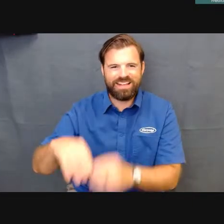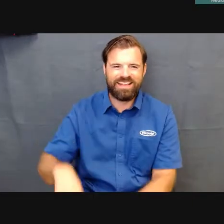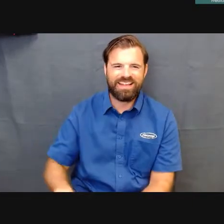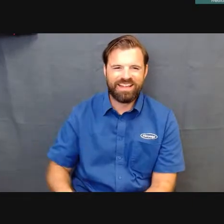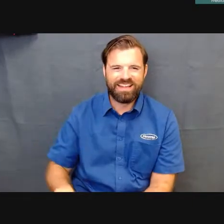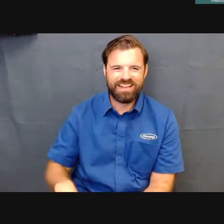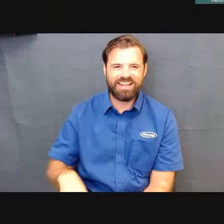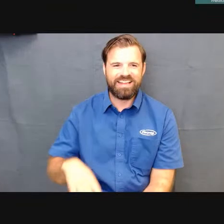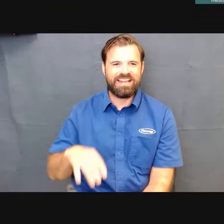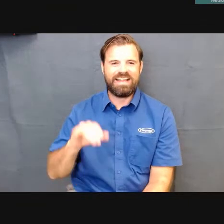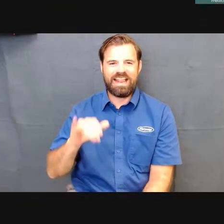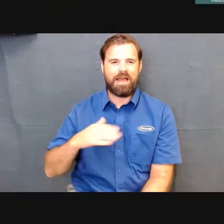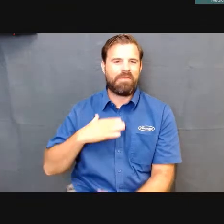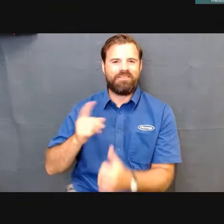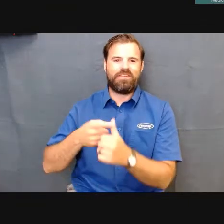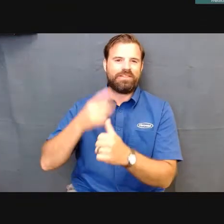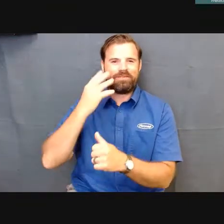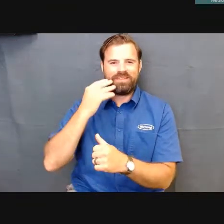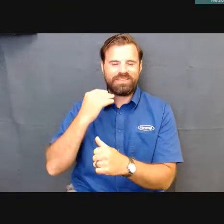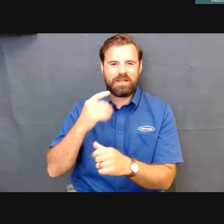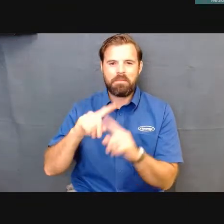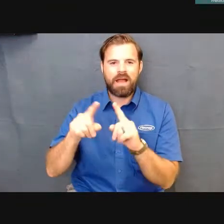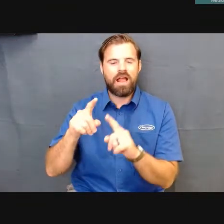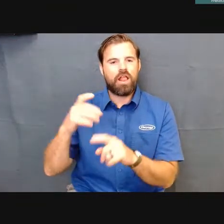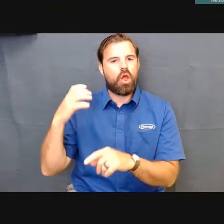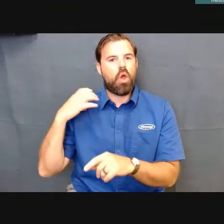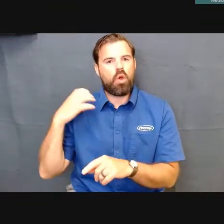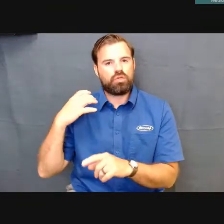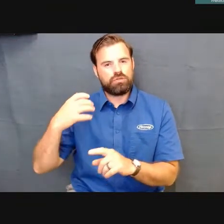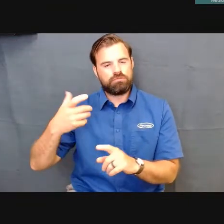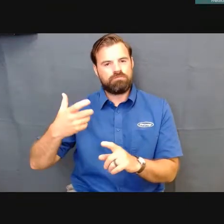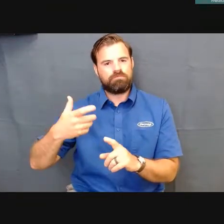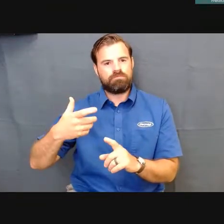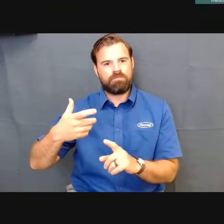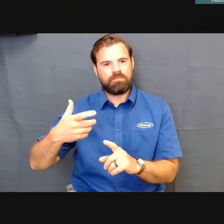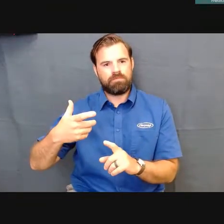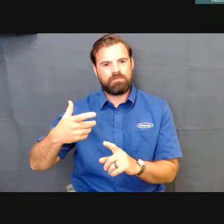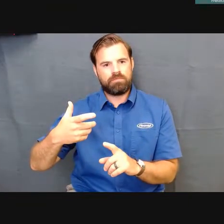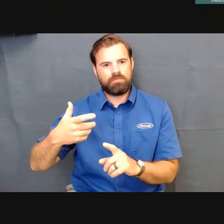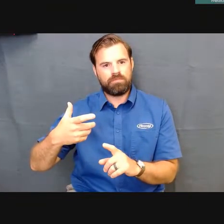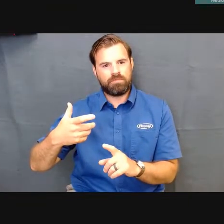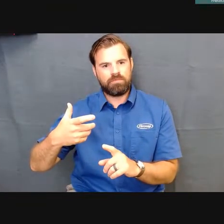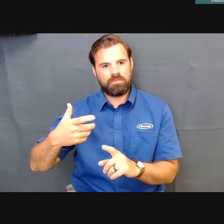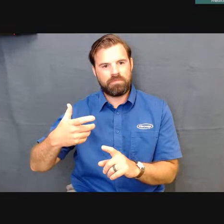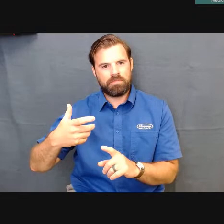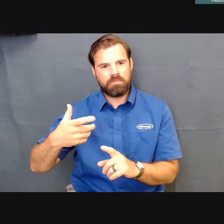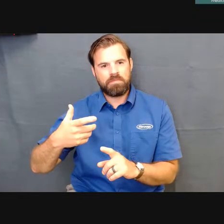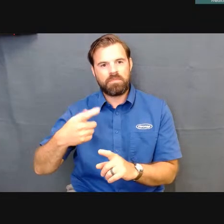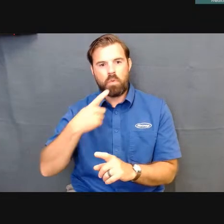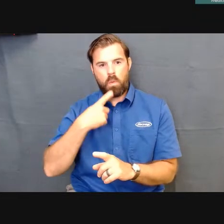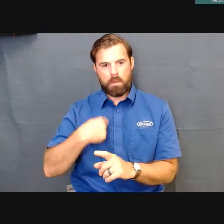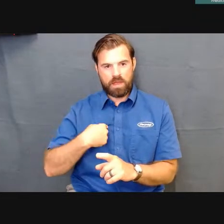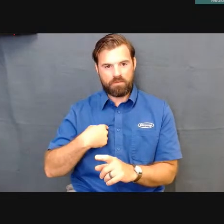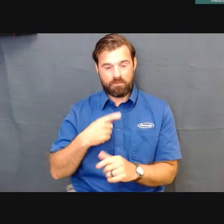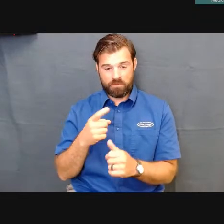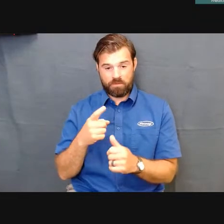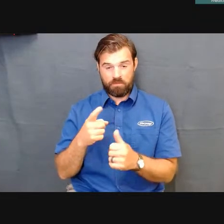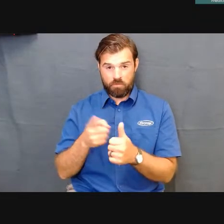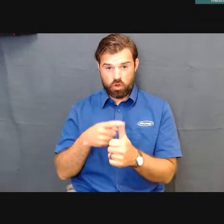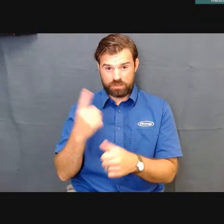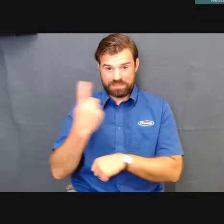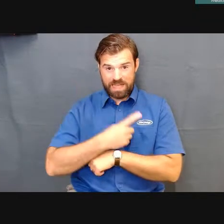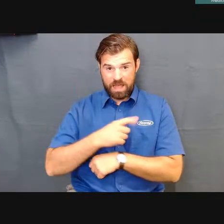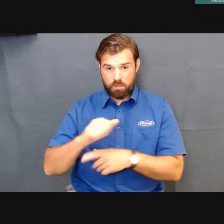So the coach ran me after 3 day practice for a